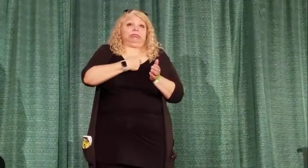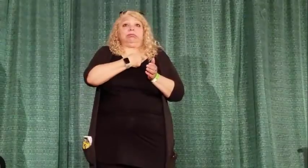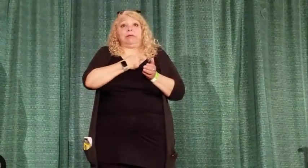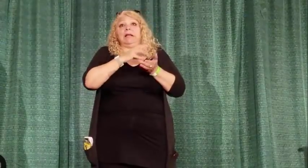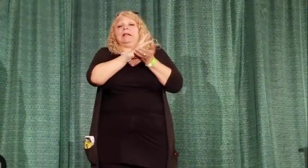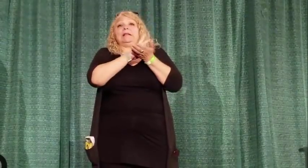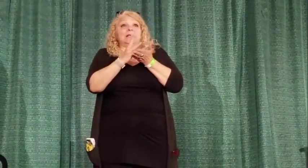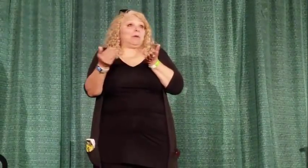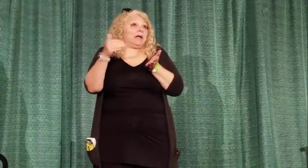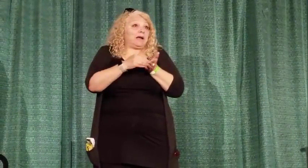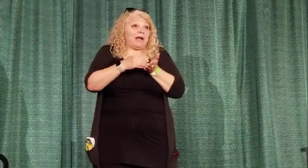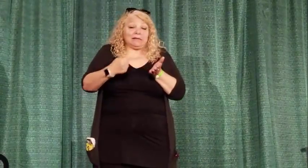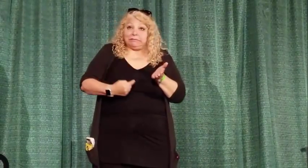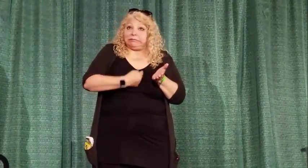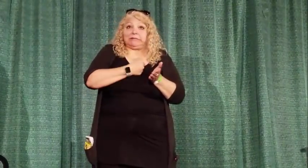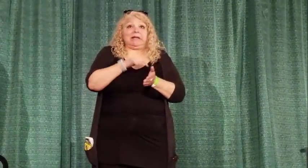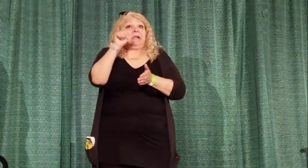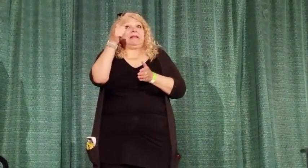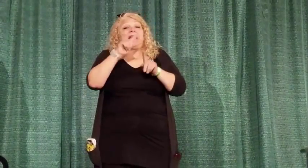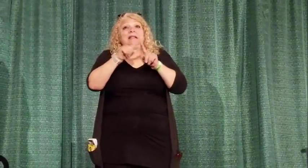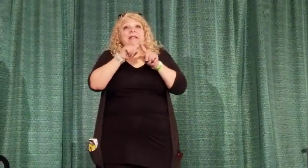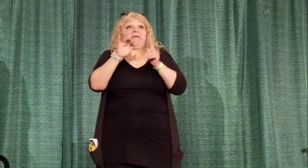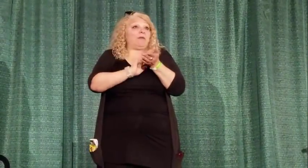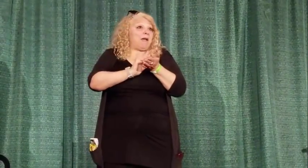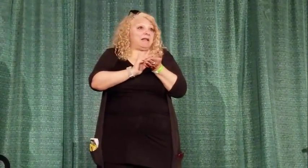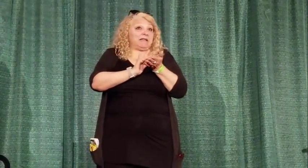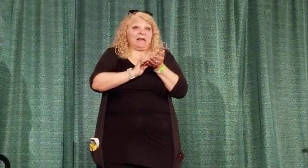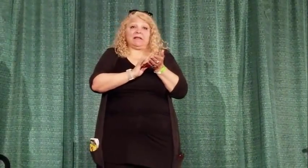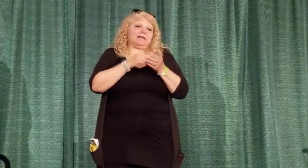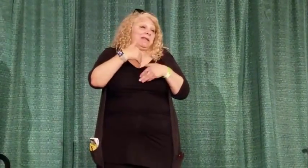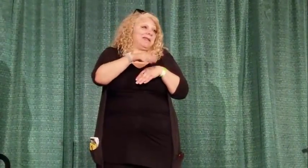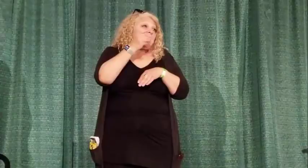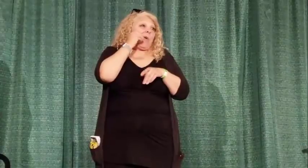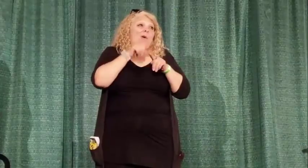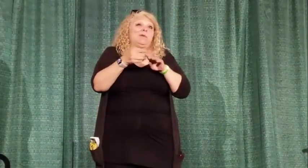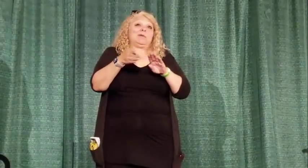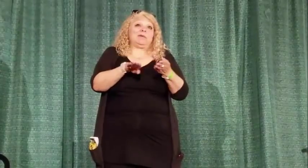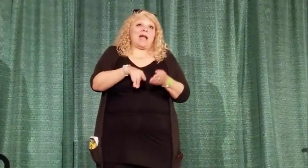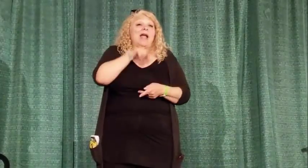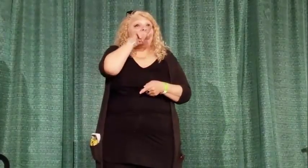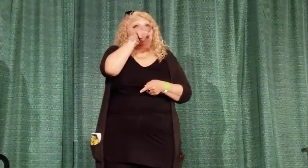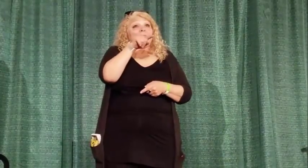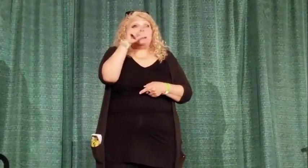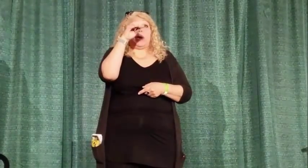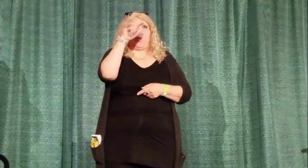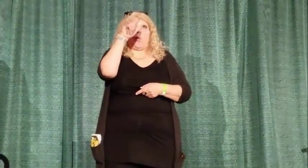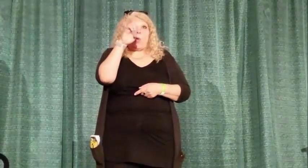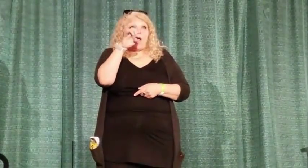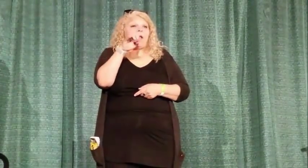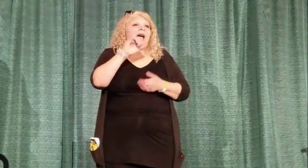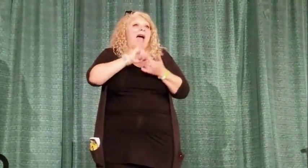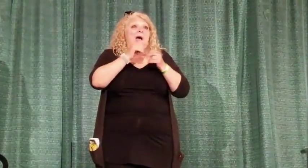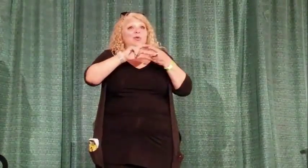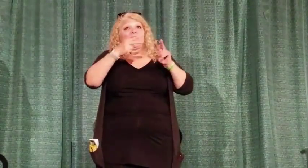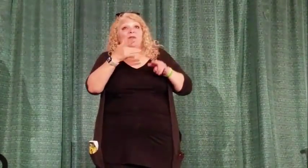that, reclogged up again on 10 different medications, sent home to die. Couldn't fix him. Googled reverse heart disease, followed my website, followed my